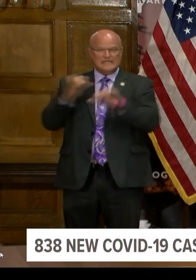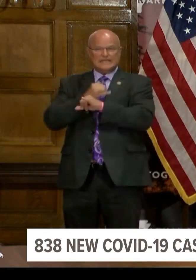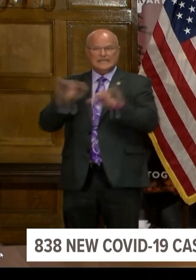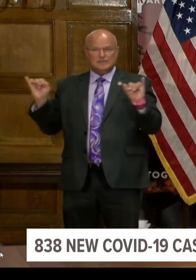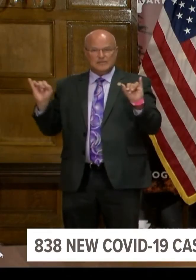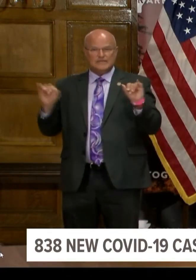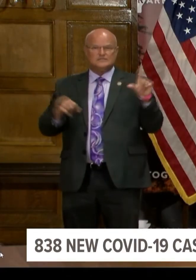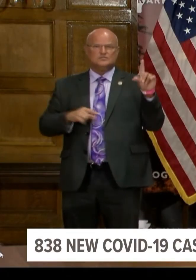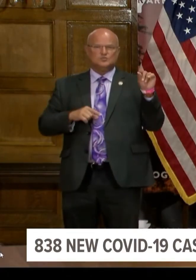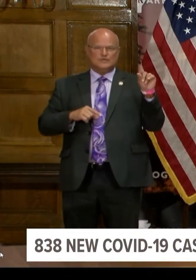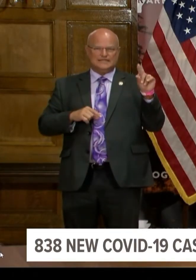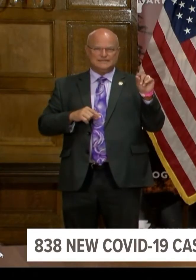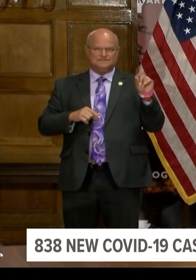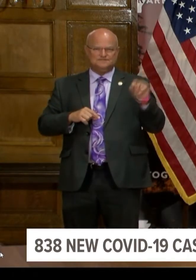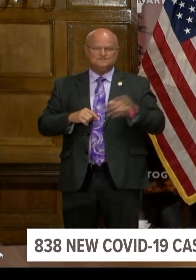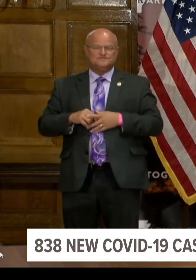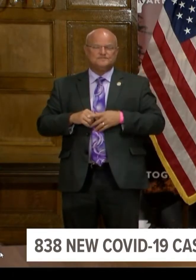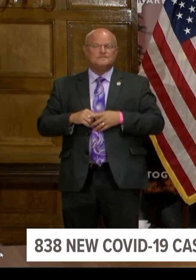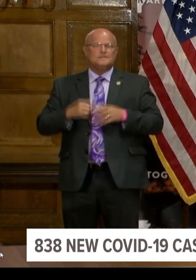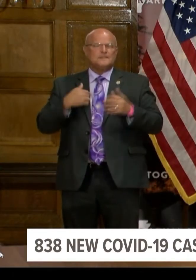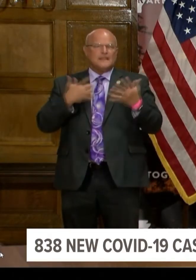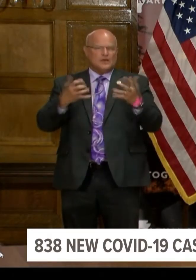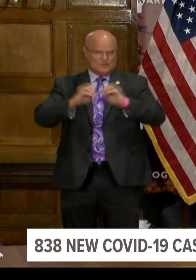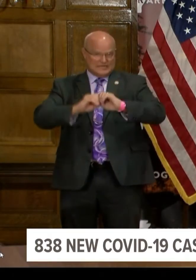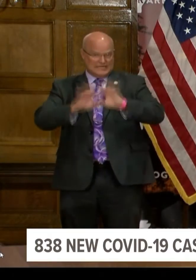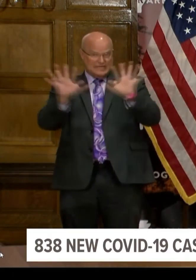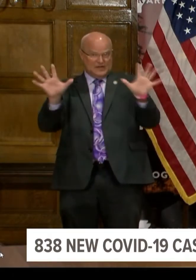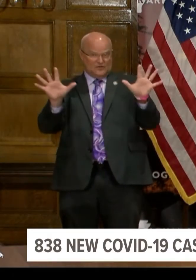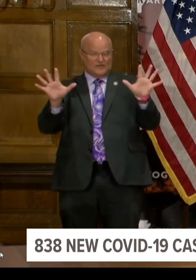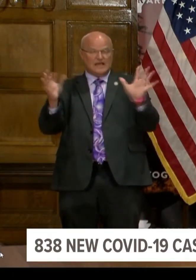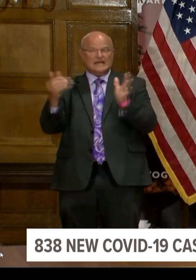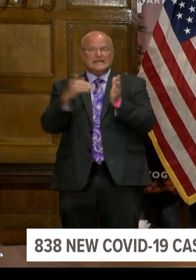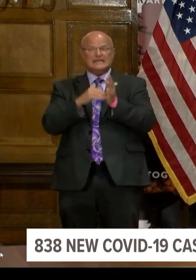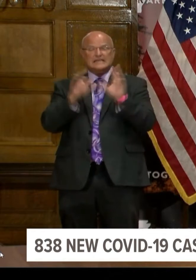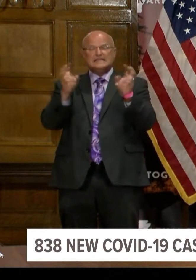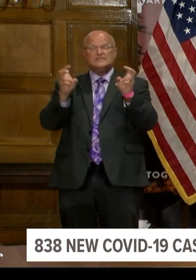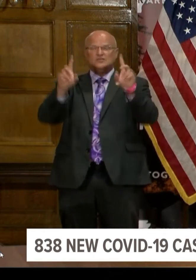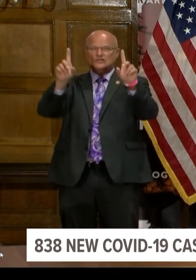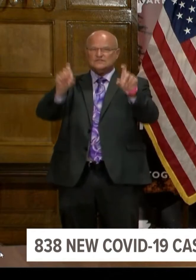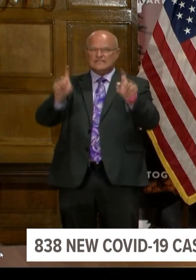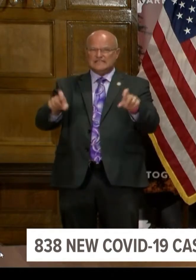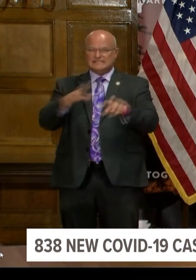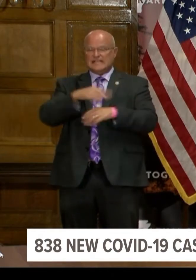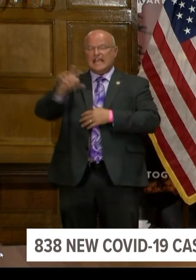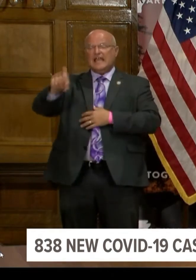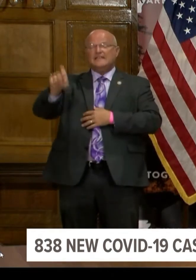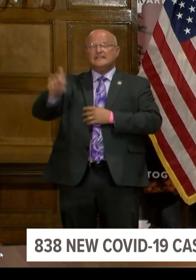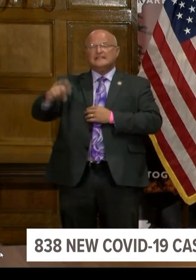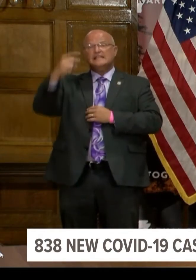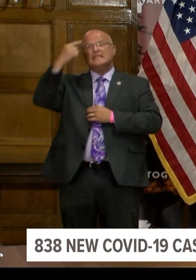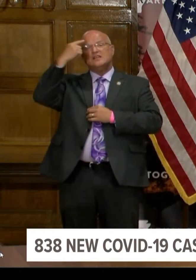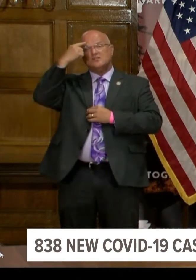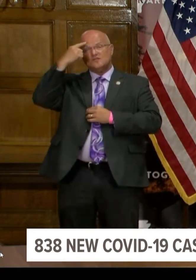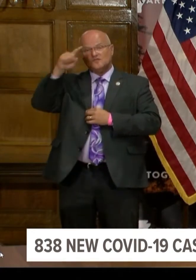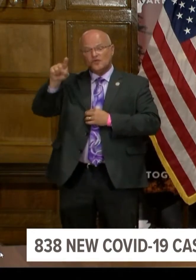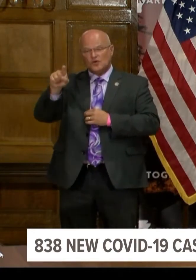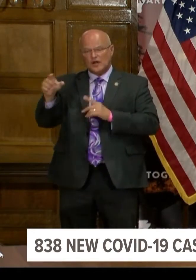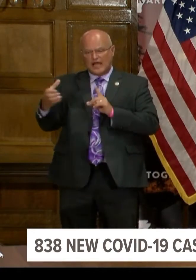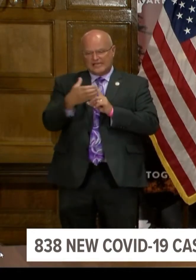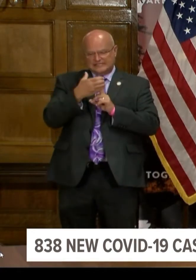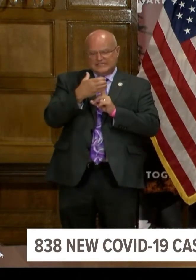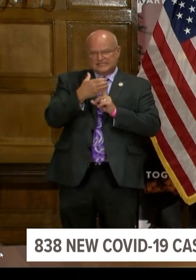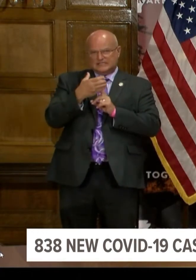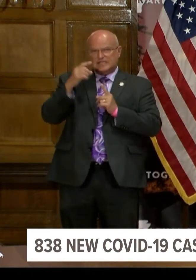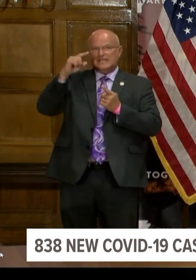20. I want to clarify again the issue of testing and the need for isolation until